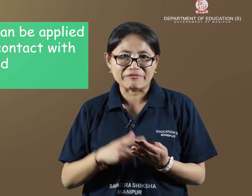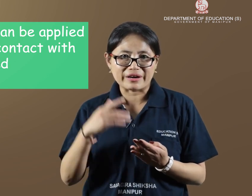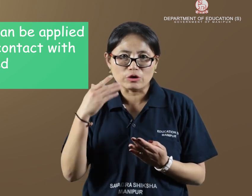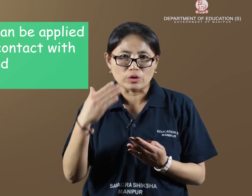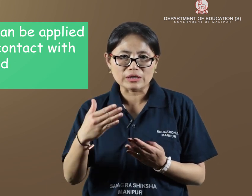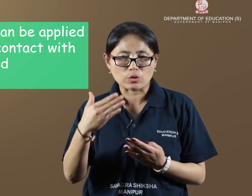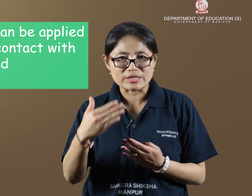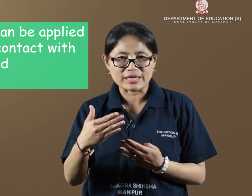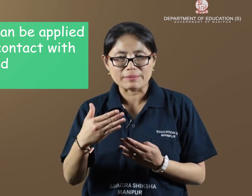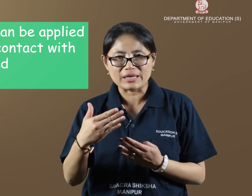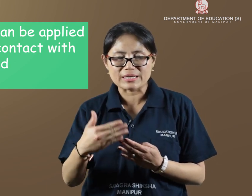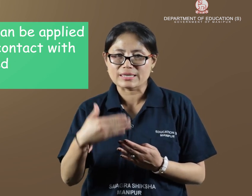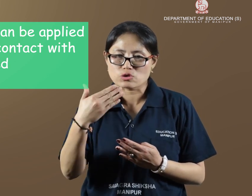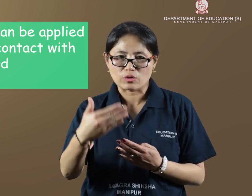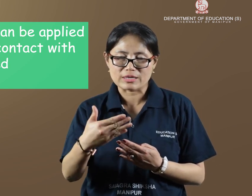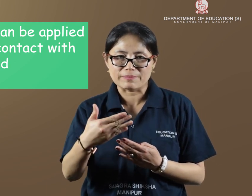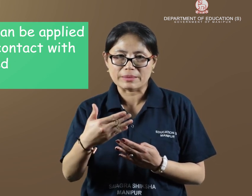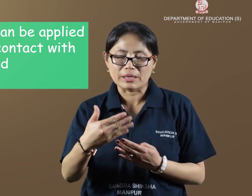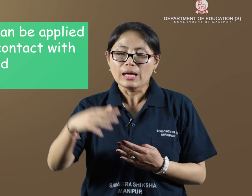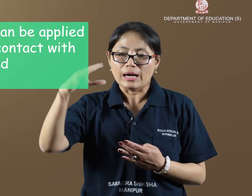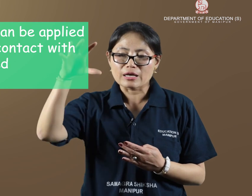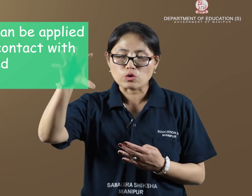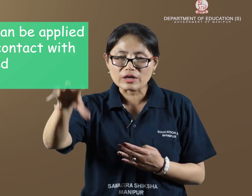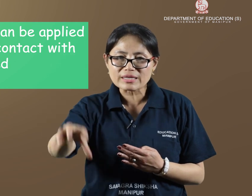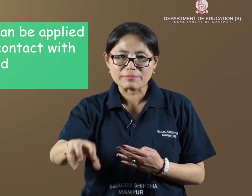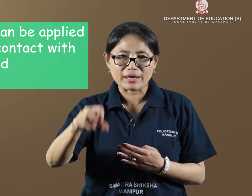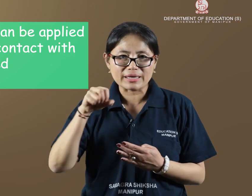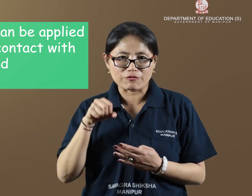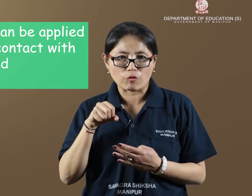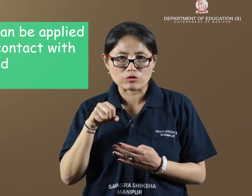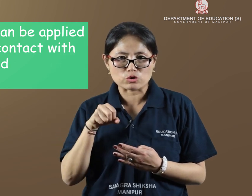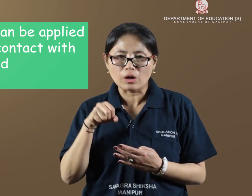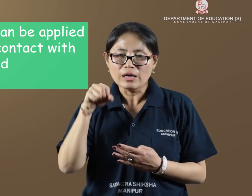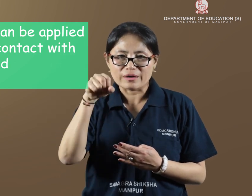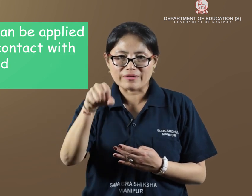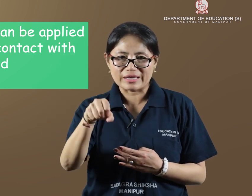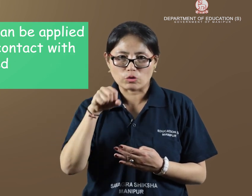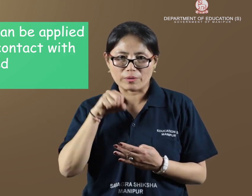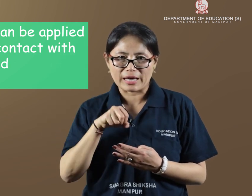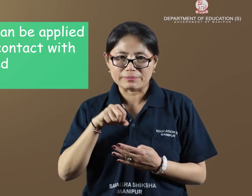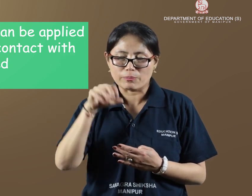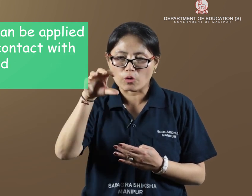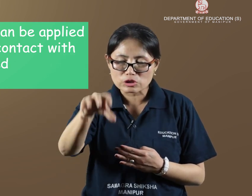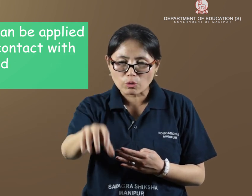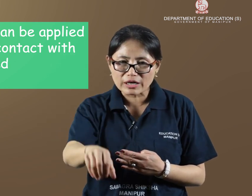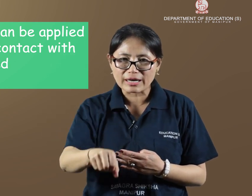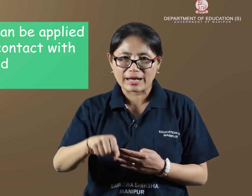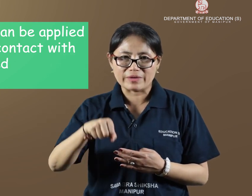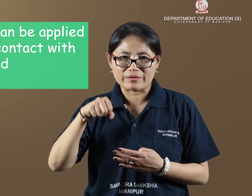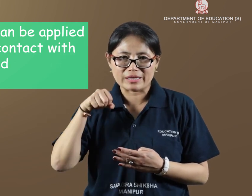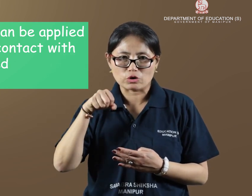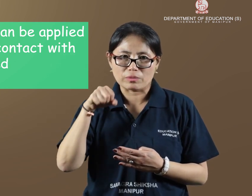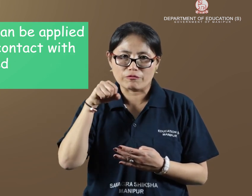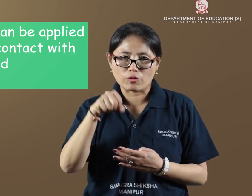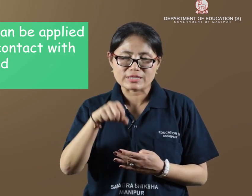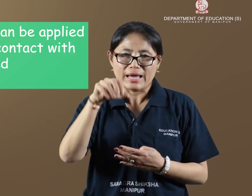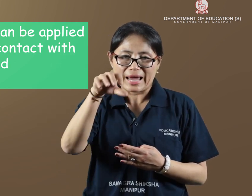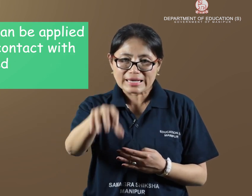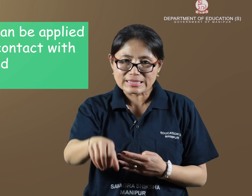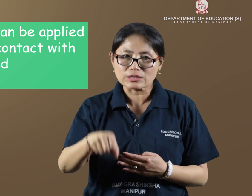very word contact ki meaning se sokna samna ba ana sokna dri makhai di force to create to ya da ba sokna ra kan the creator of a force exert to